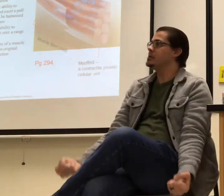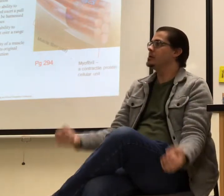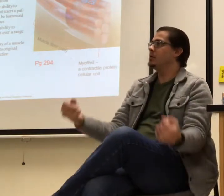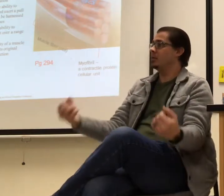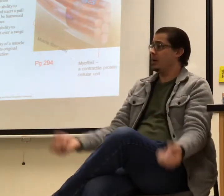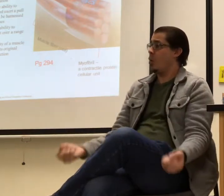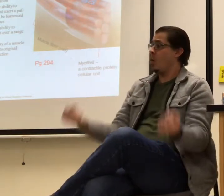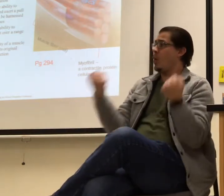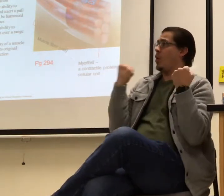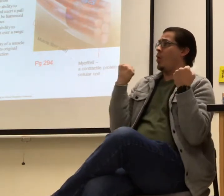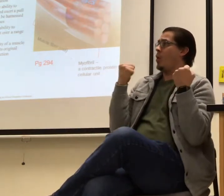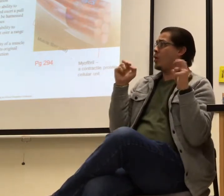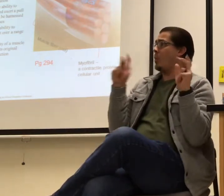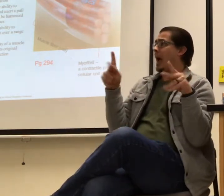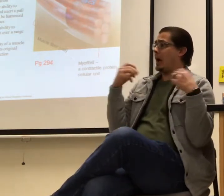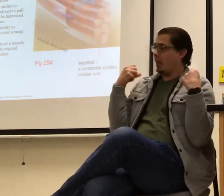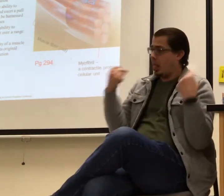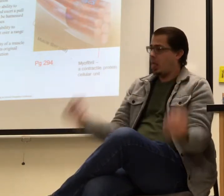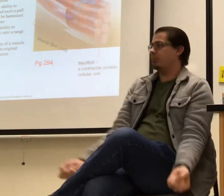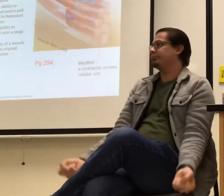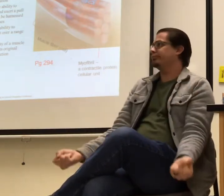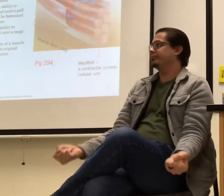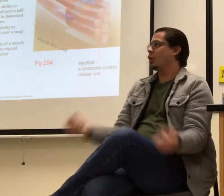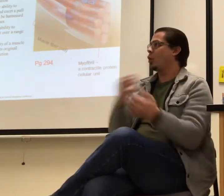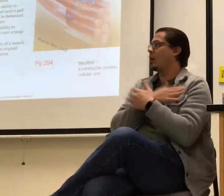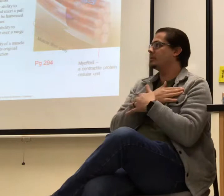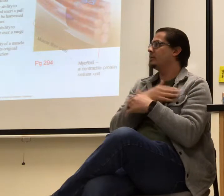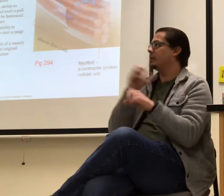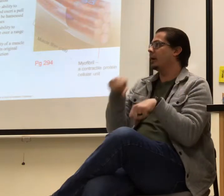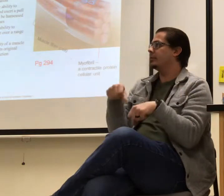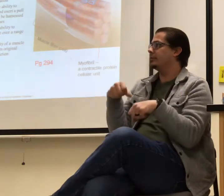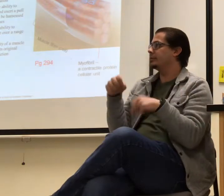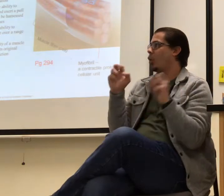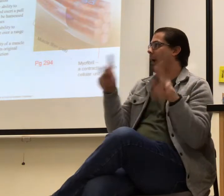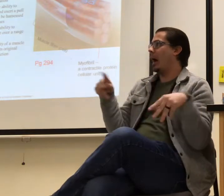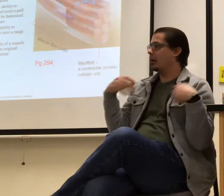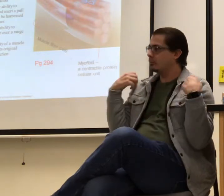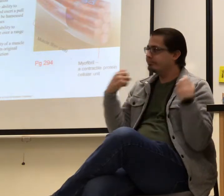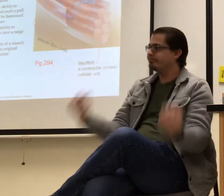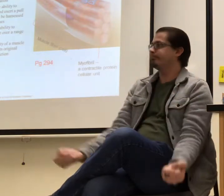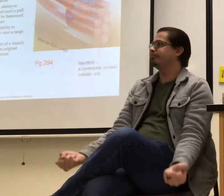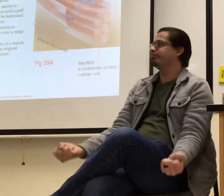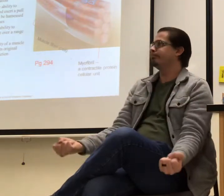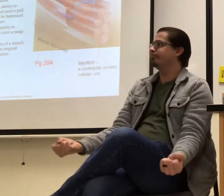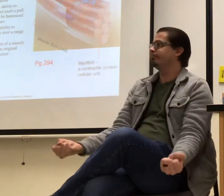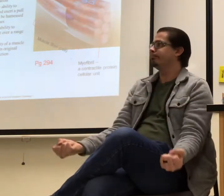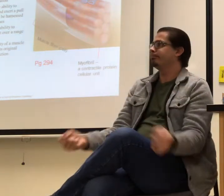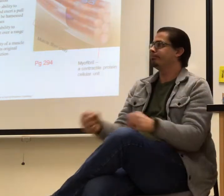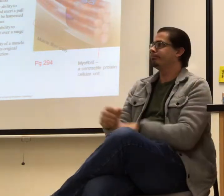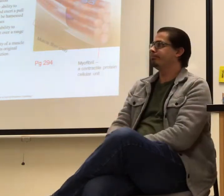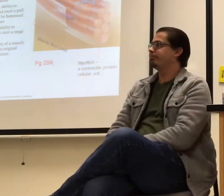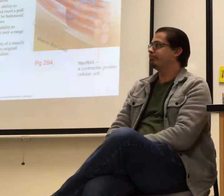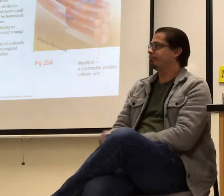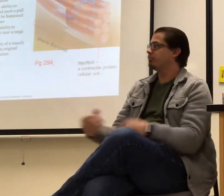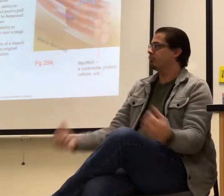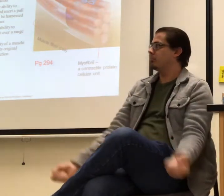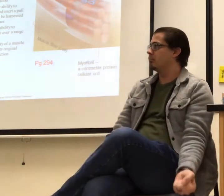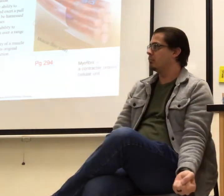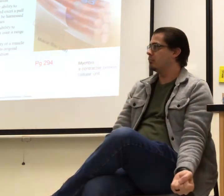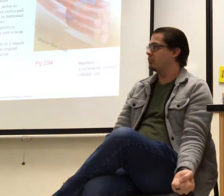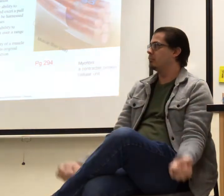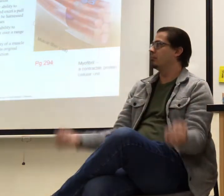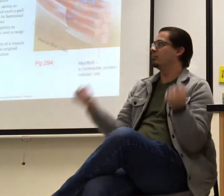just go back to your original resting length. Just return to that one. Call this step 1. Call this step 2.